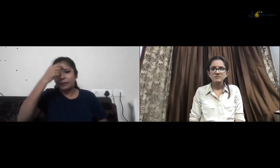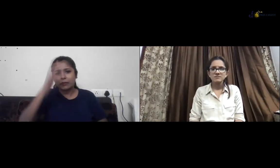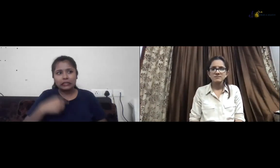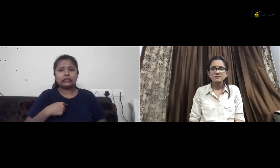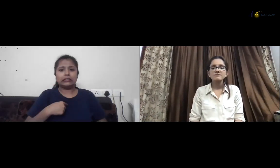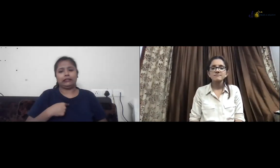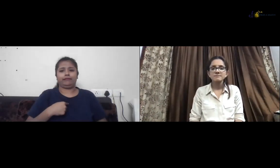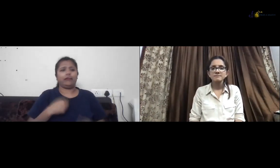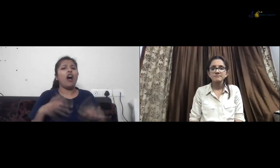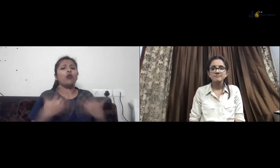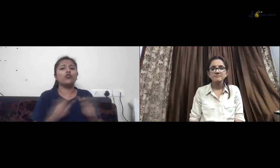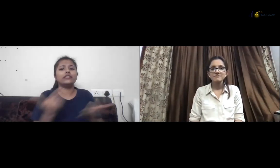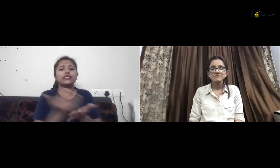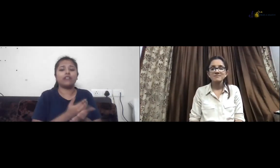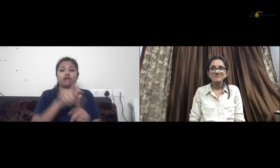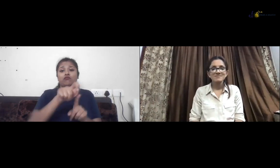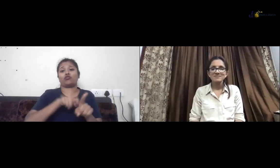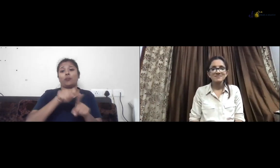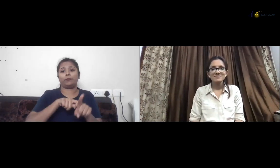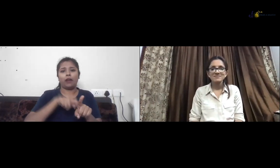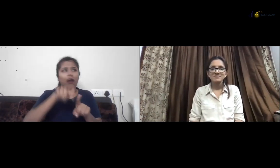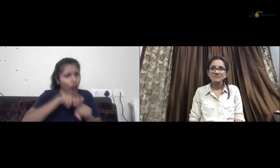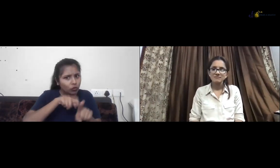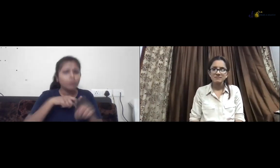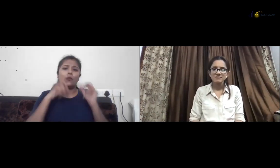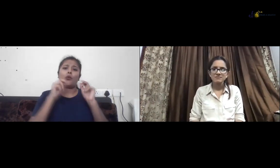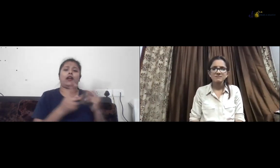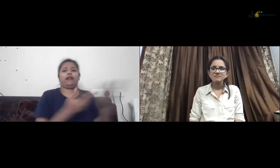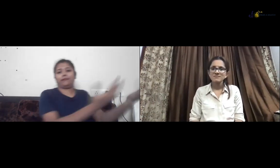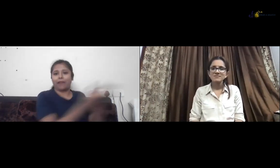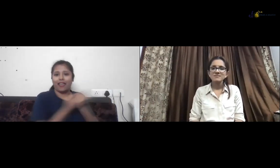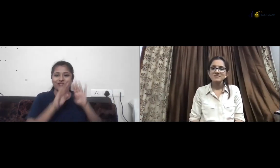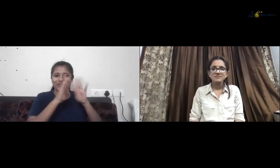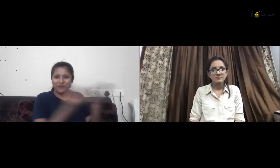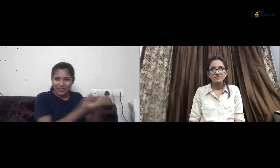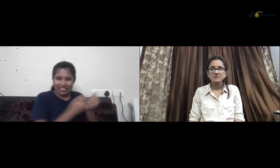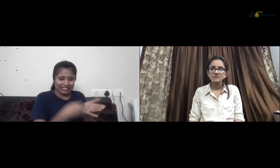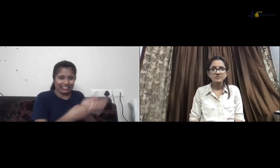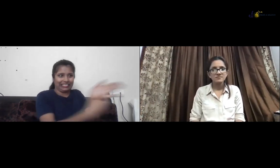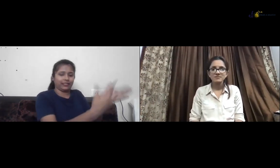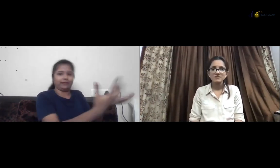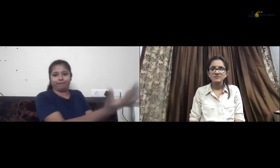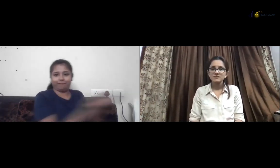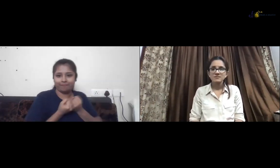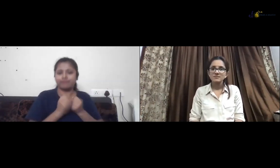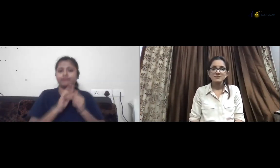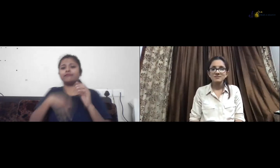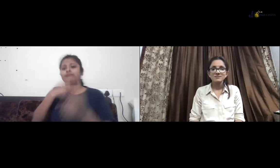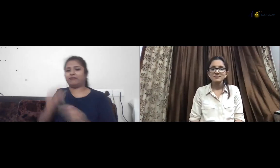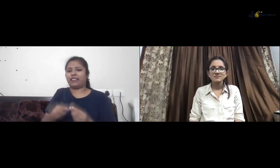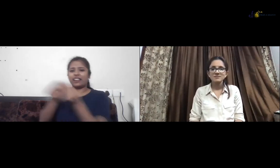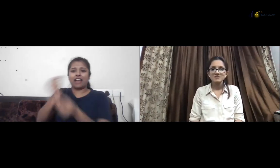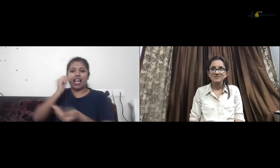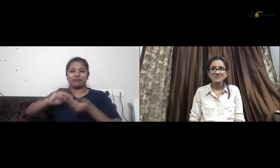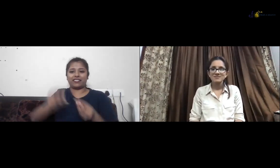and he is not using the protection, but she is asking if you would. She bought the condoms from